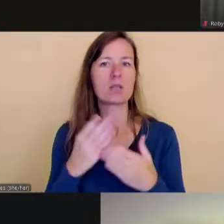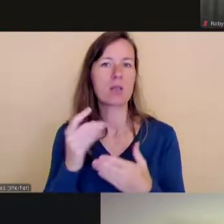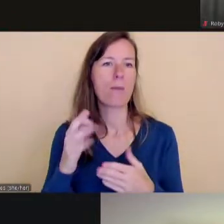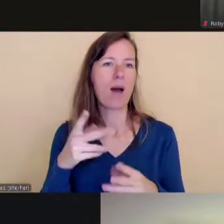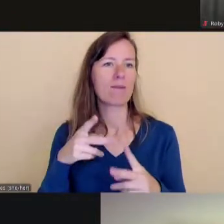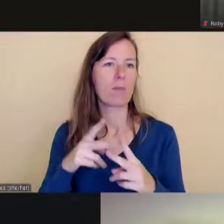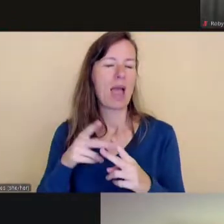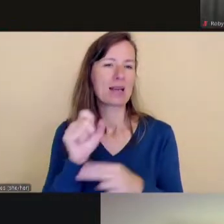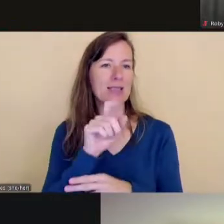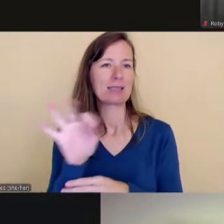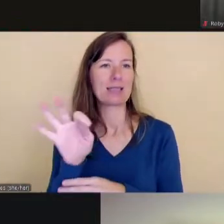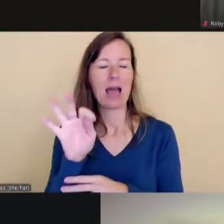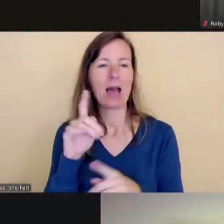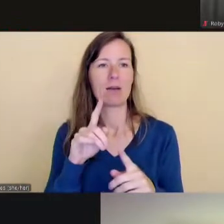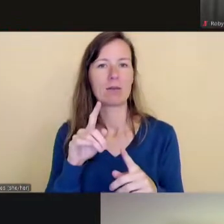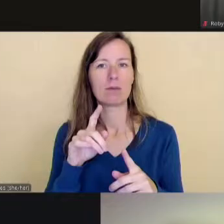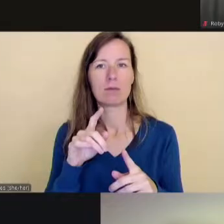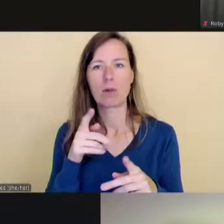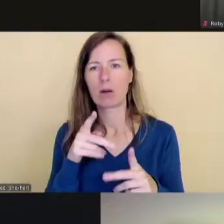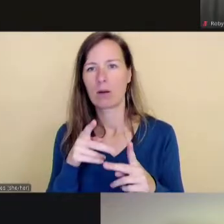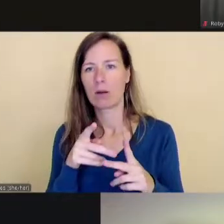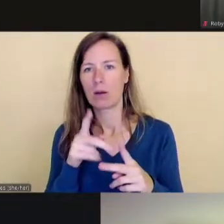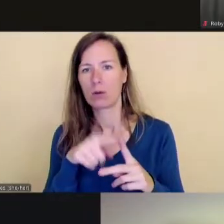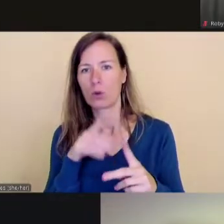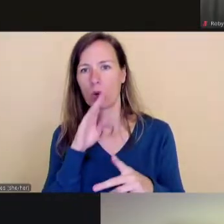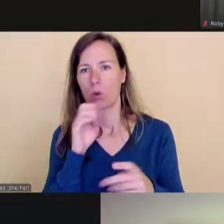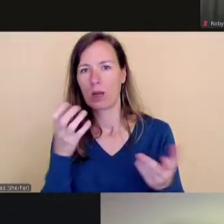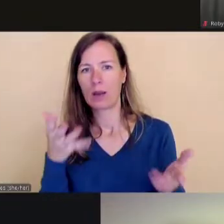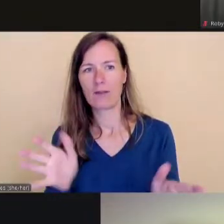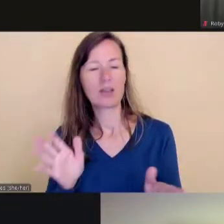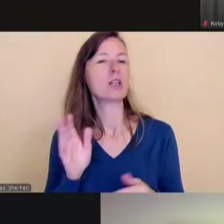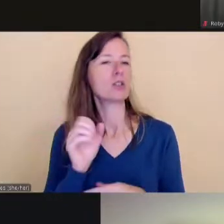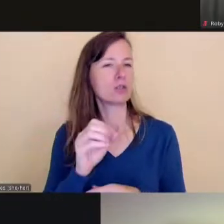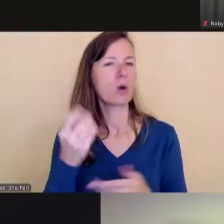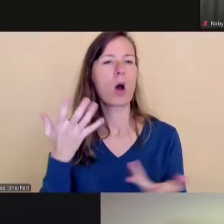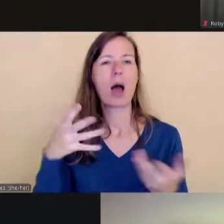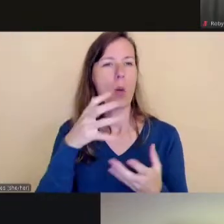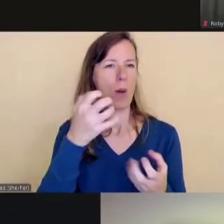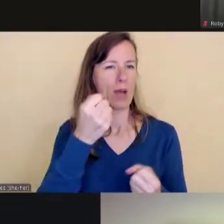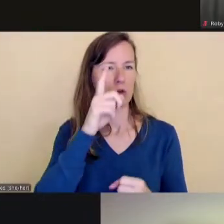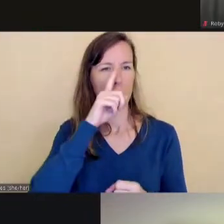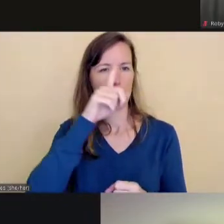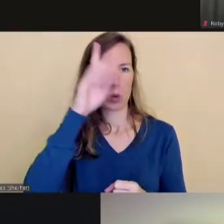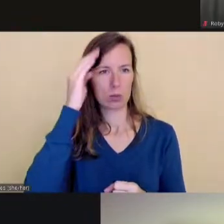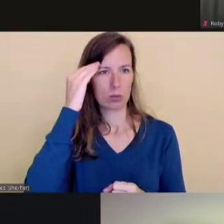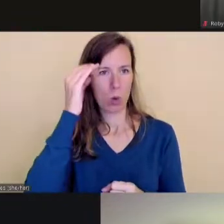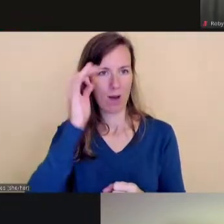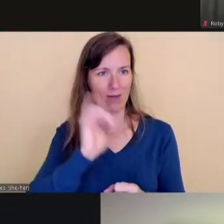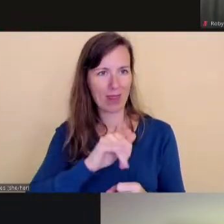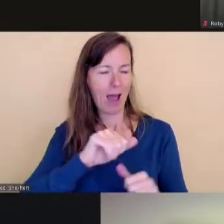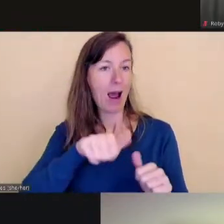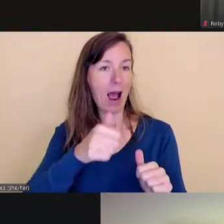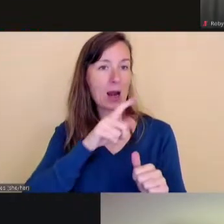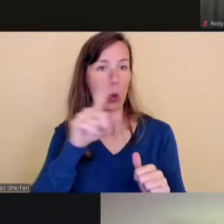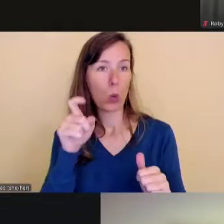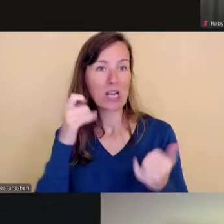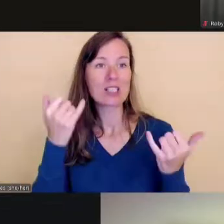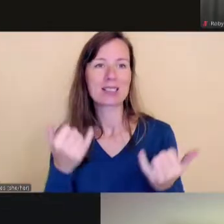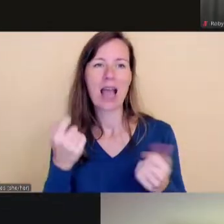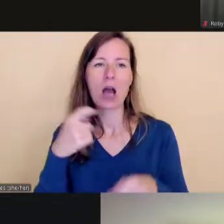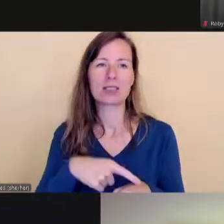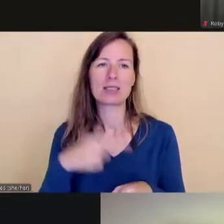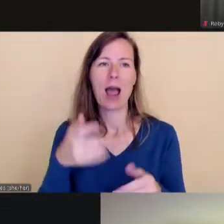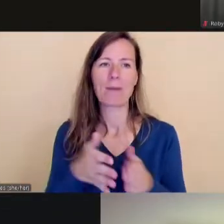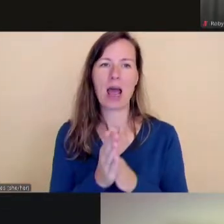So just wanted to make sure that you are aware of that. And if you got any questions, right now would be the time to ask, because Kelly